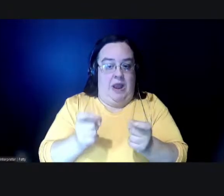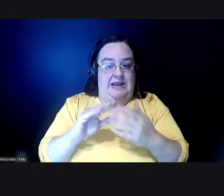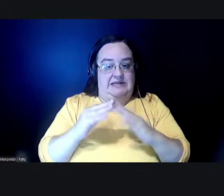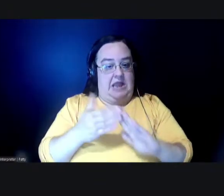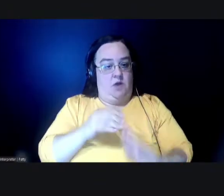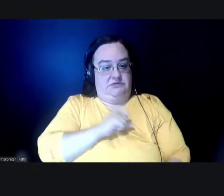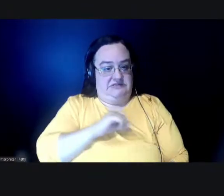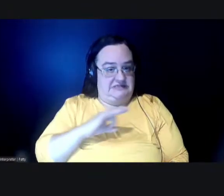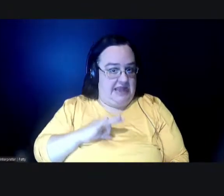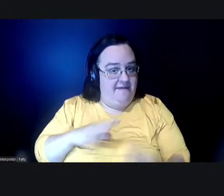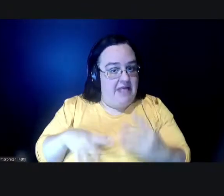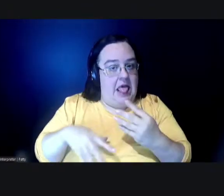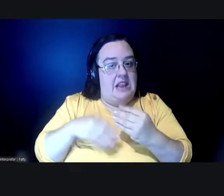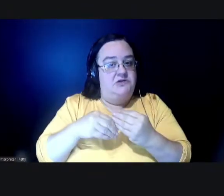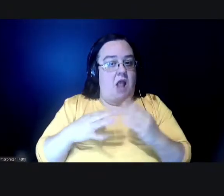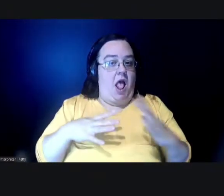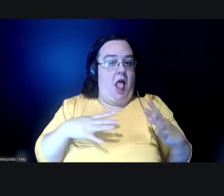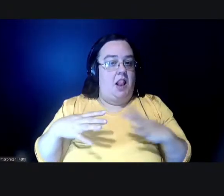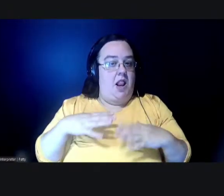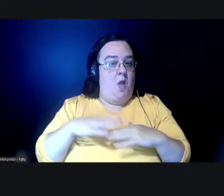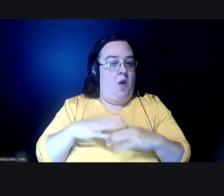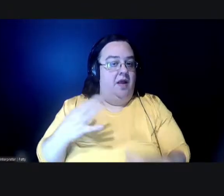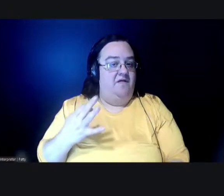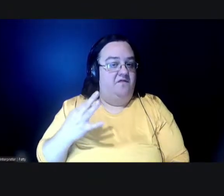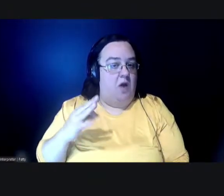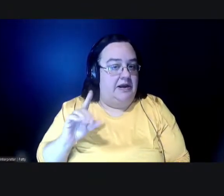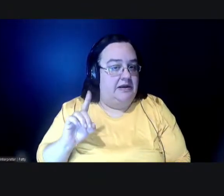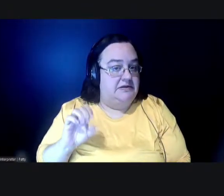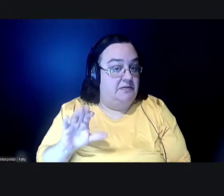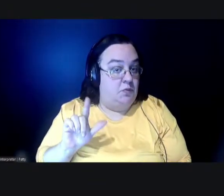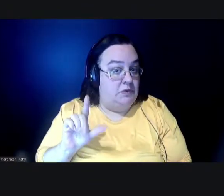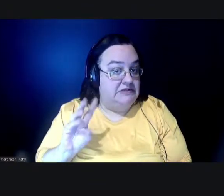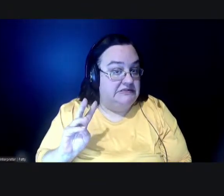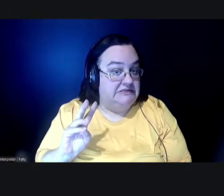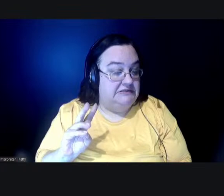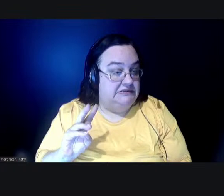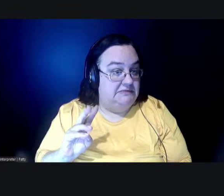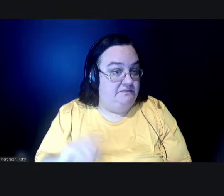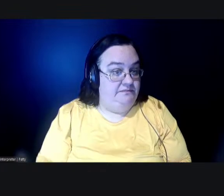an additional holiday on Friday, December 26th?